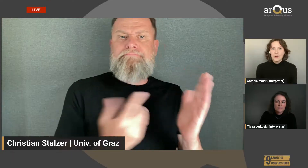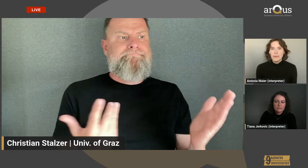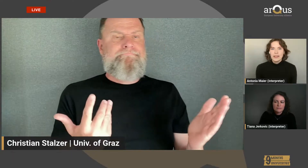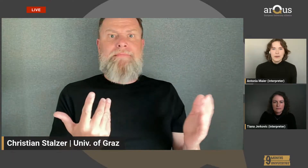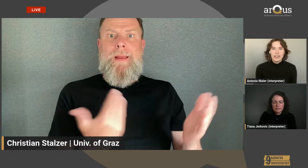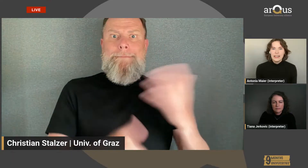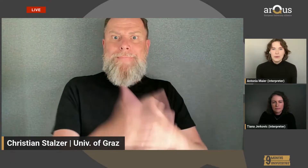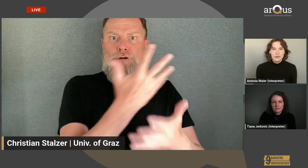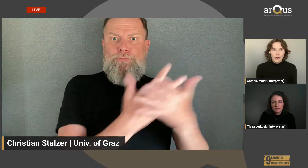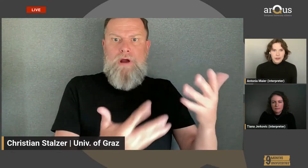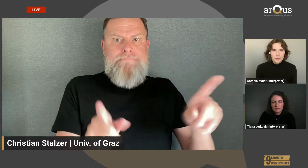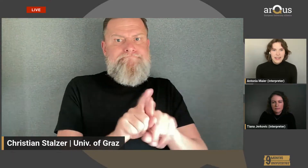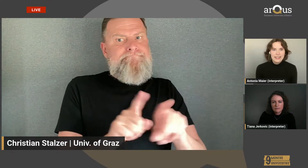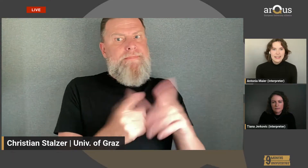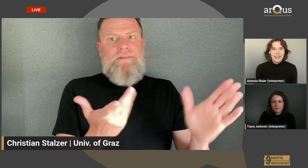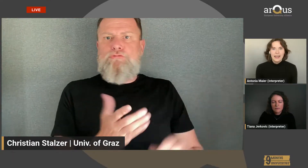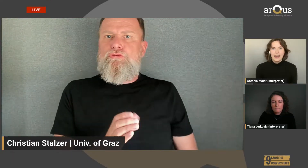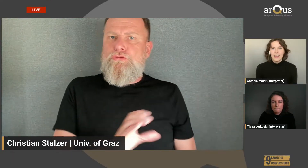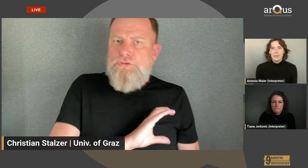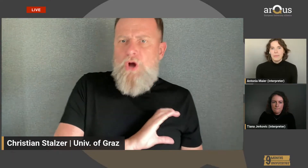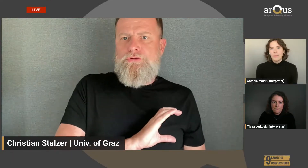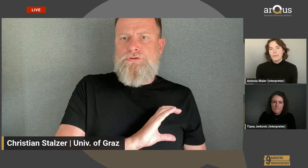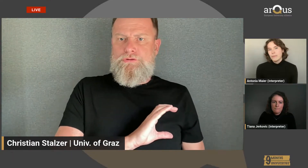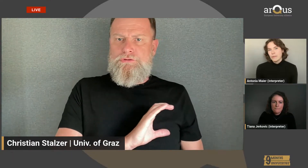many European or EU documents,